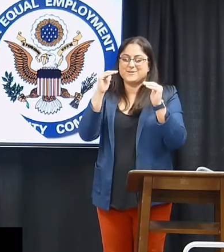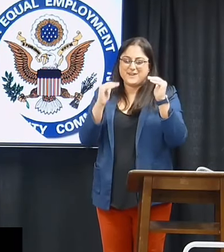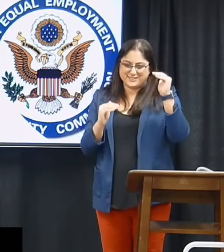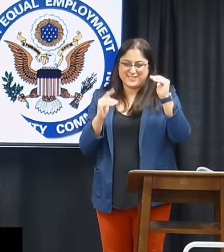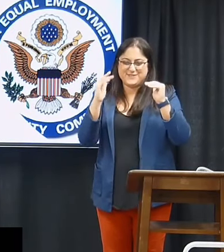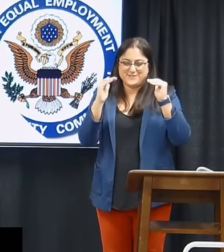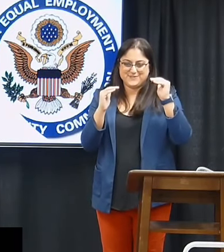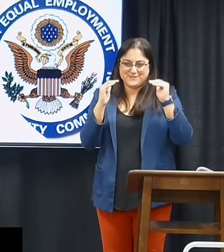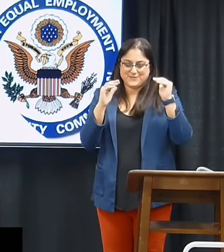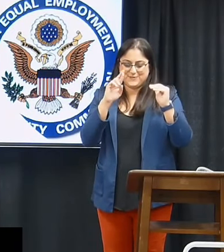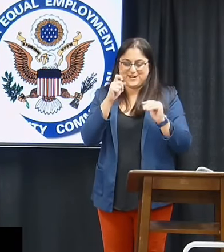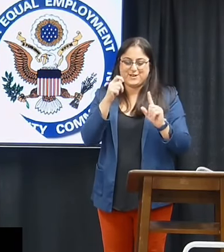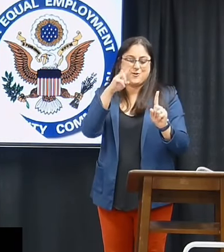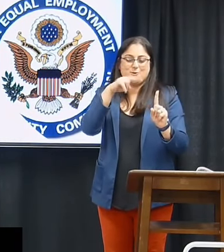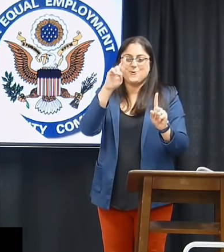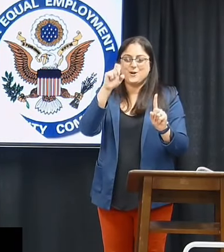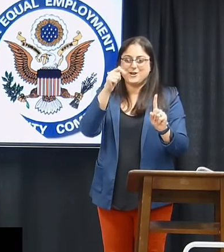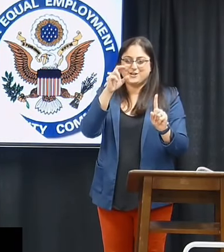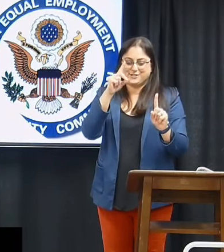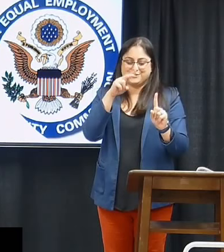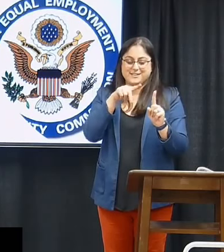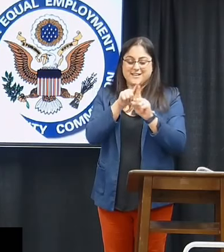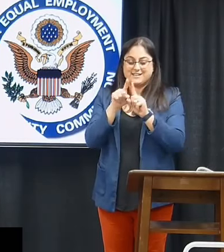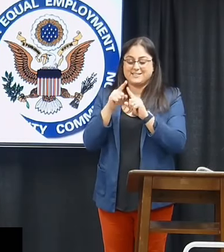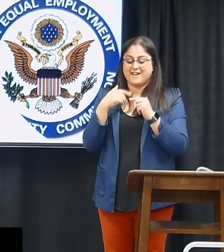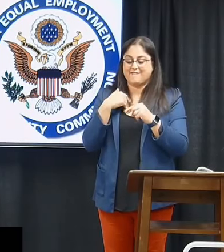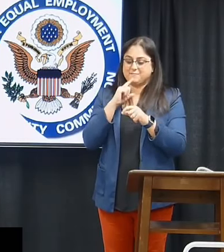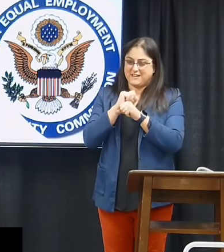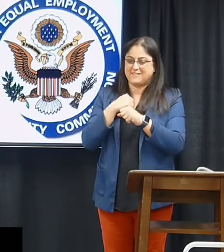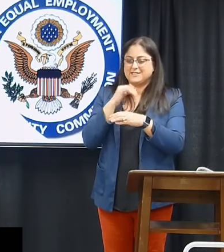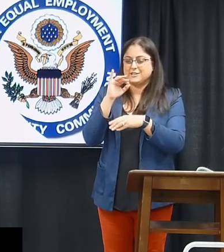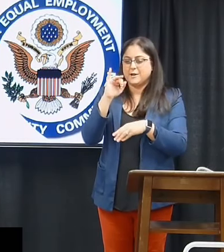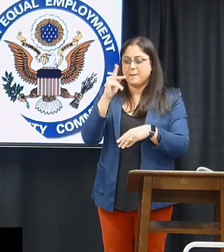It's also regarded as having an impairment.